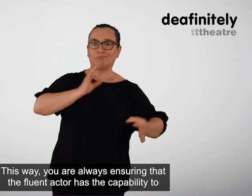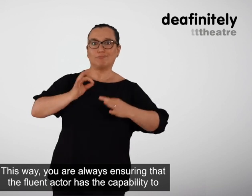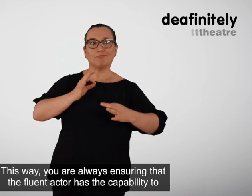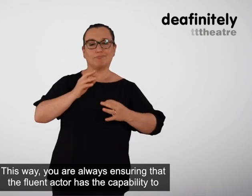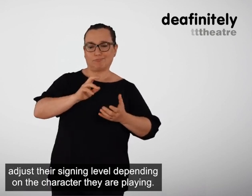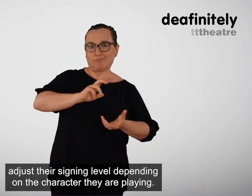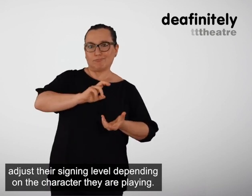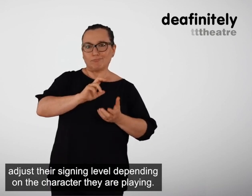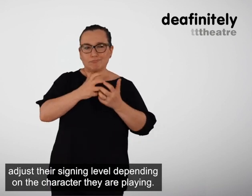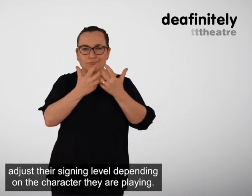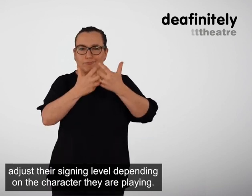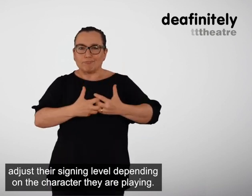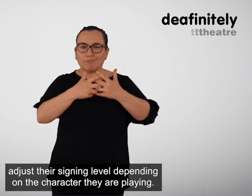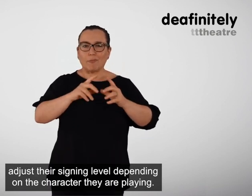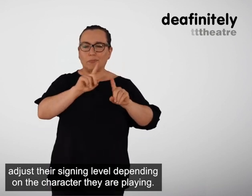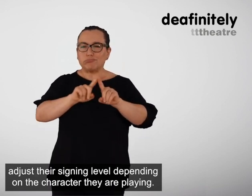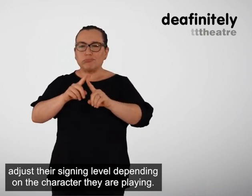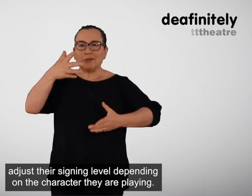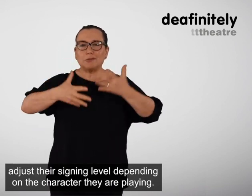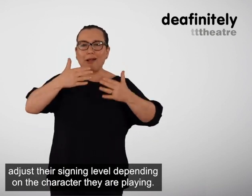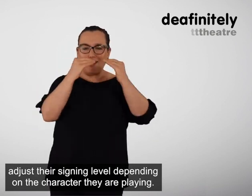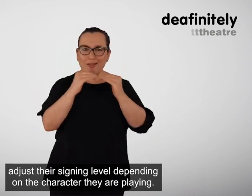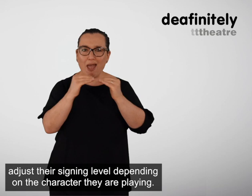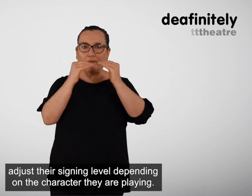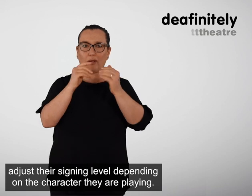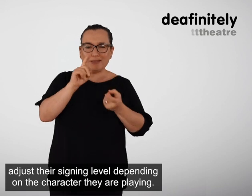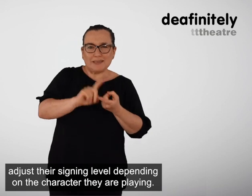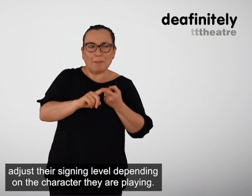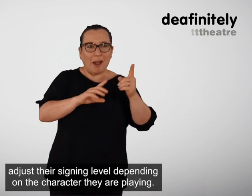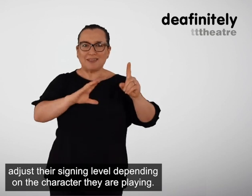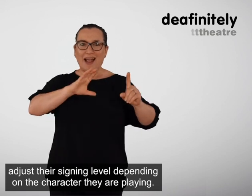to adjust their signing level depending on the character they are playing.